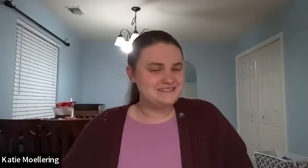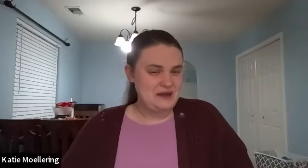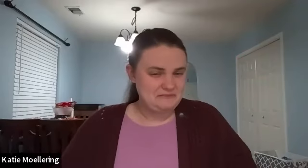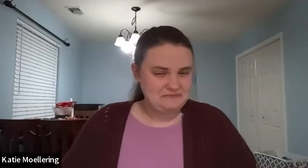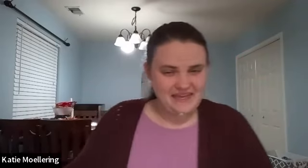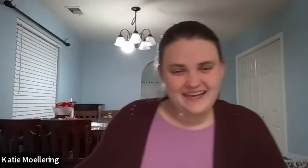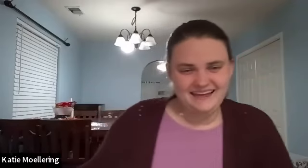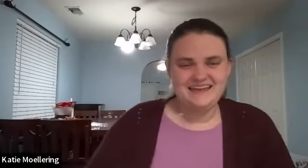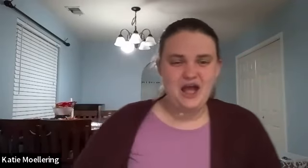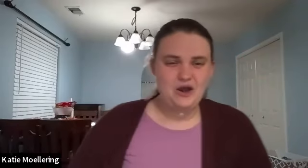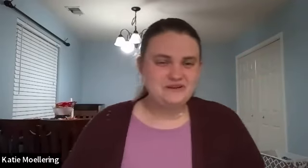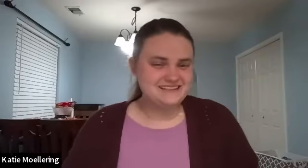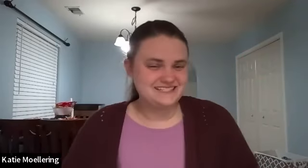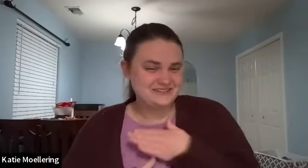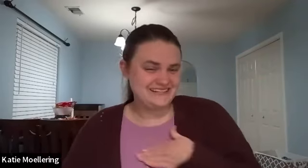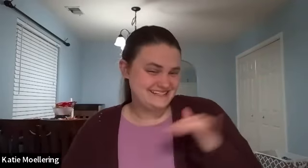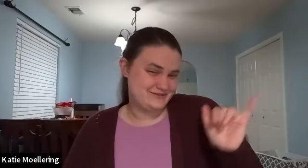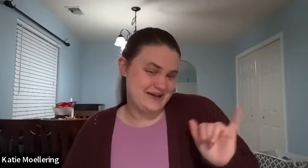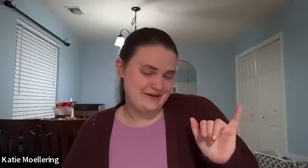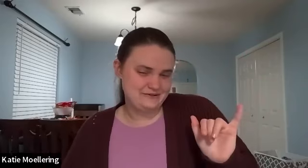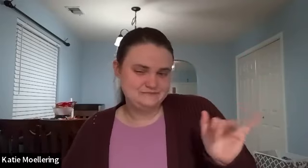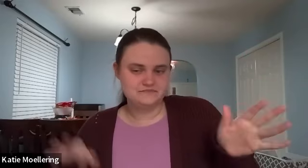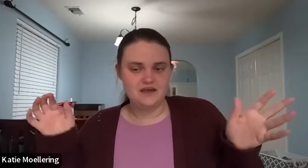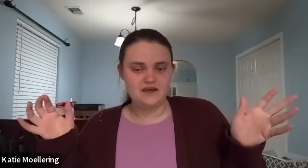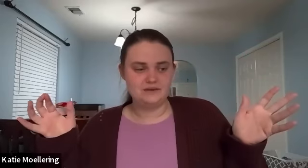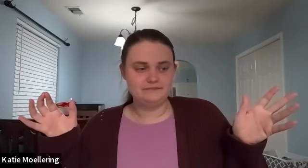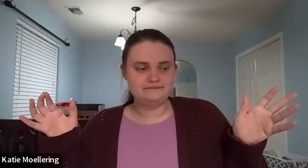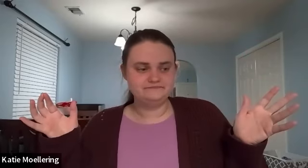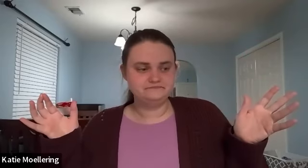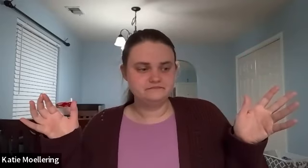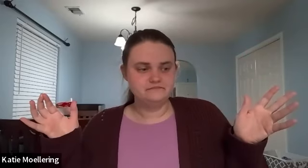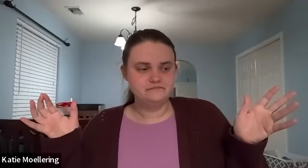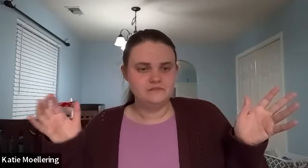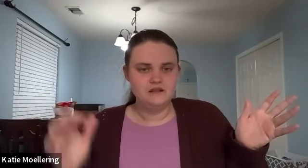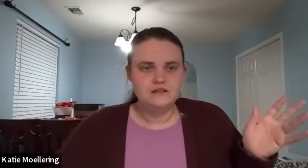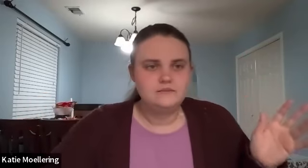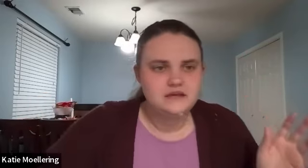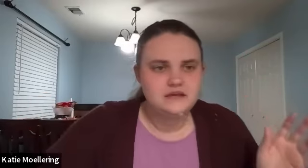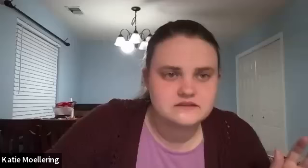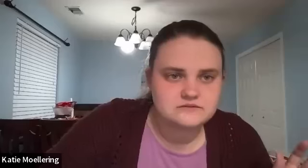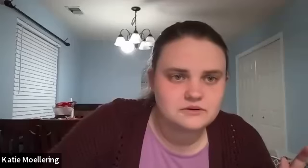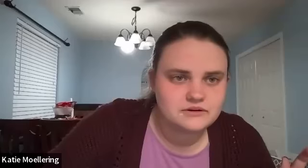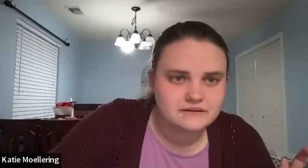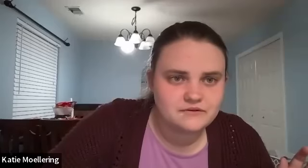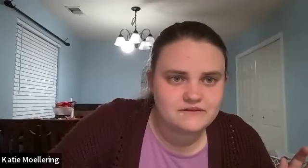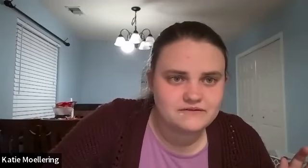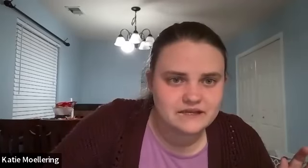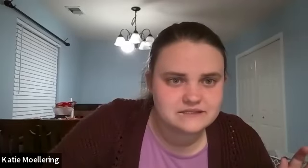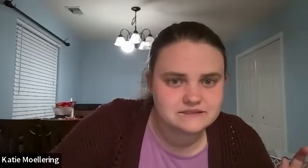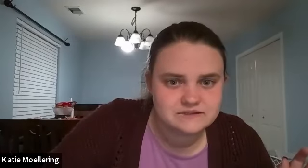So hope you guys enjoyed it as well. Let me end this recording before I forget.